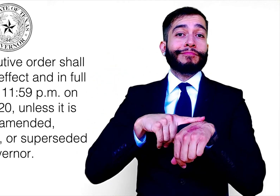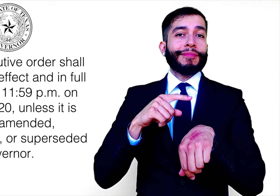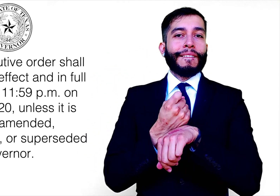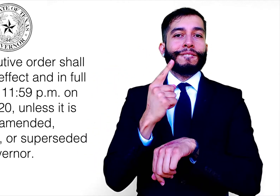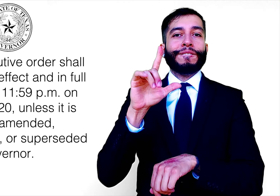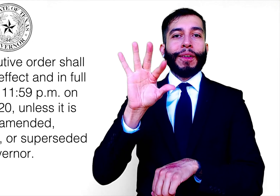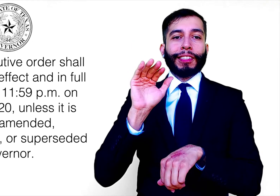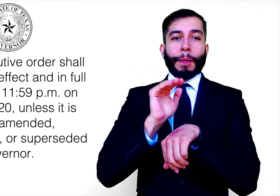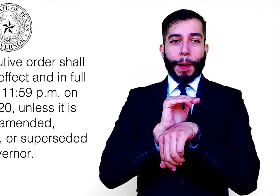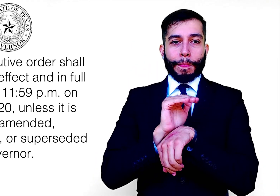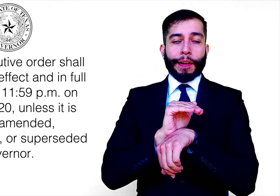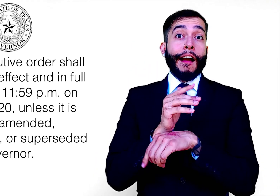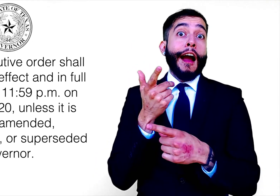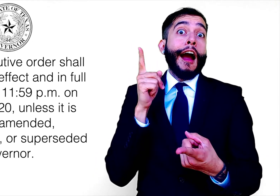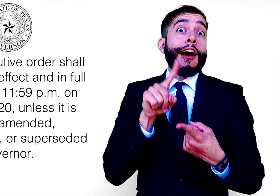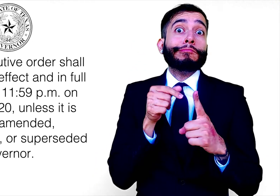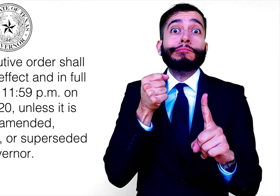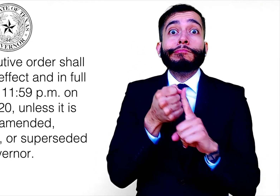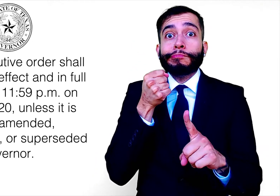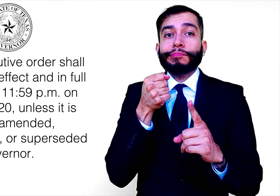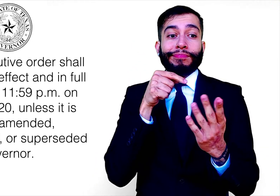8, 2020, unless it is